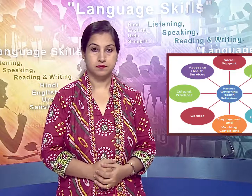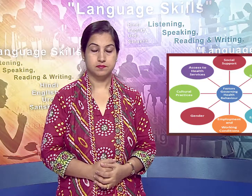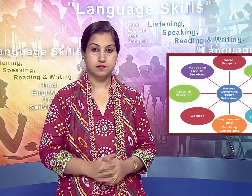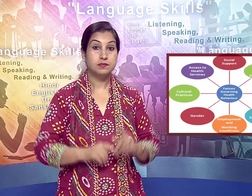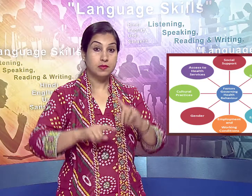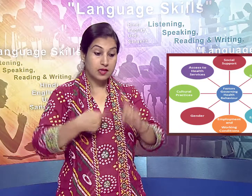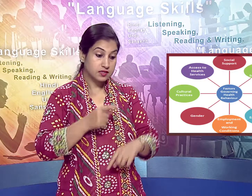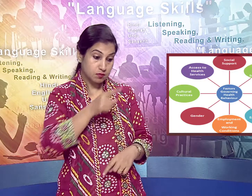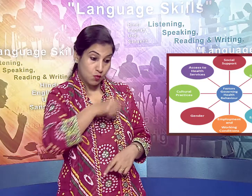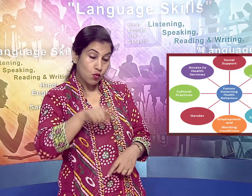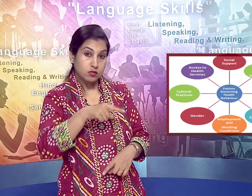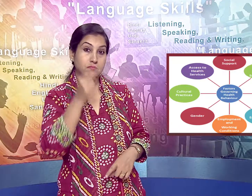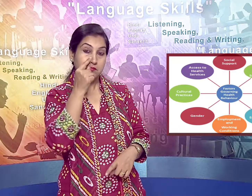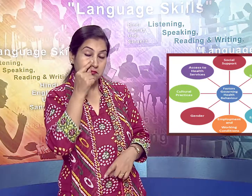The next point is gender.